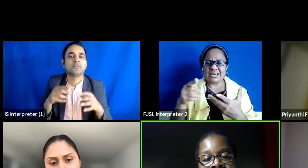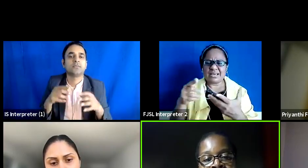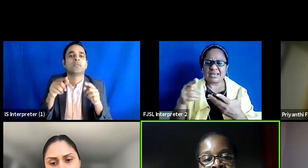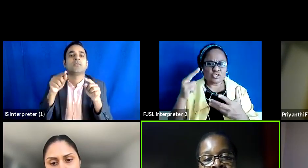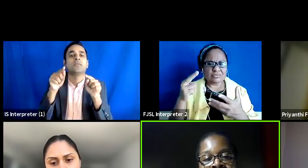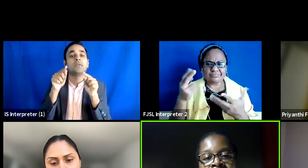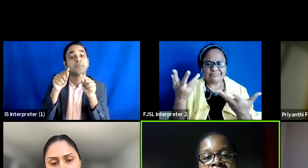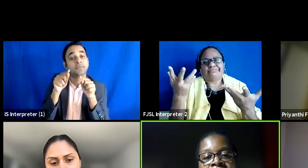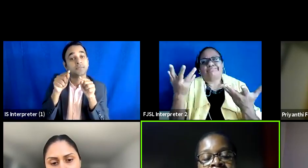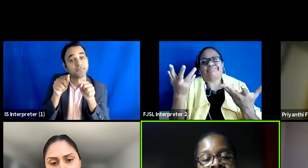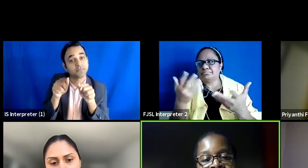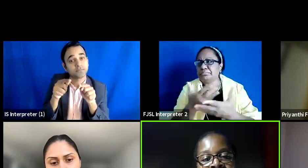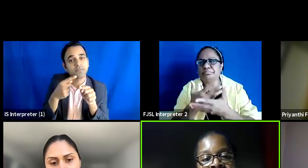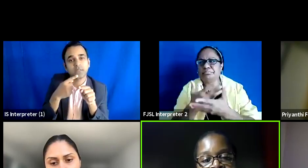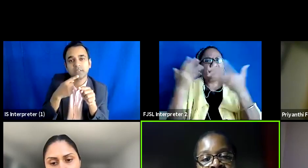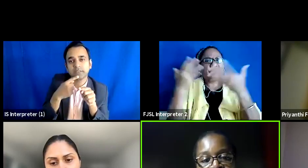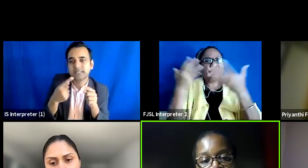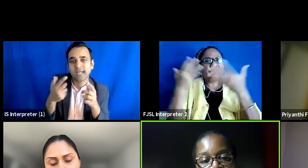that